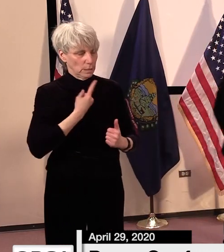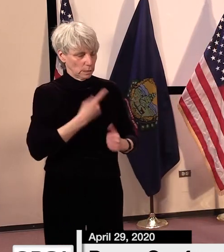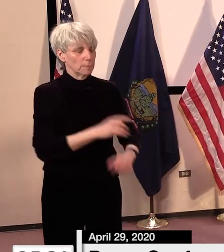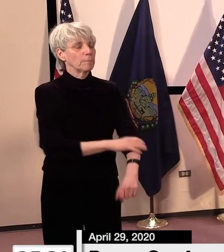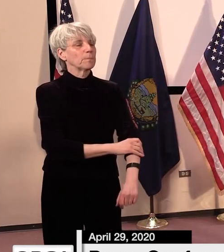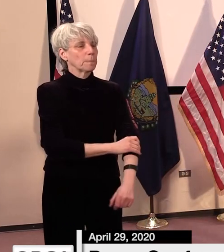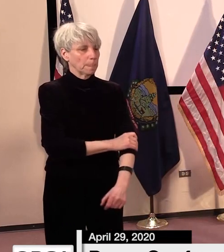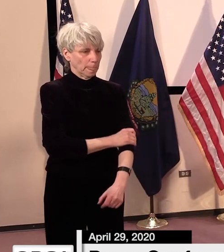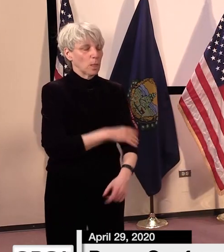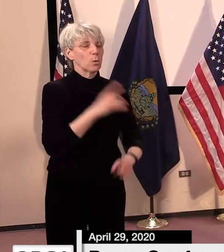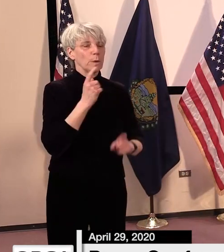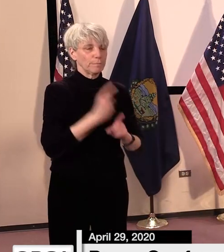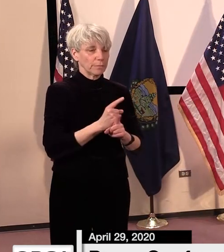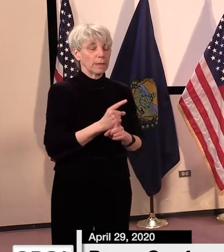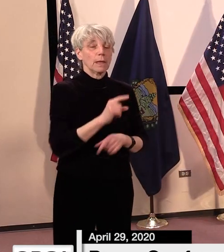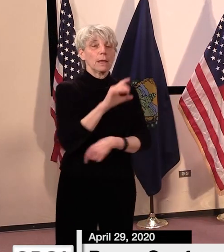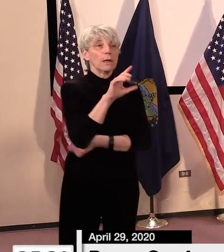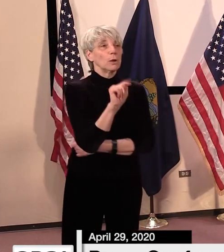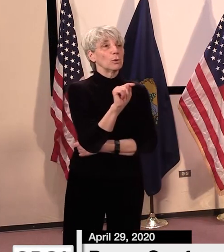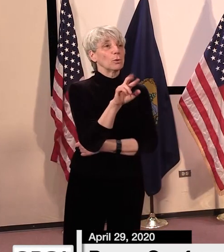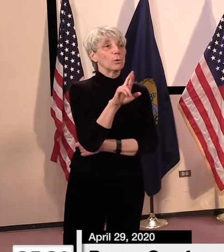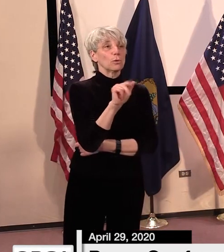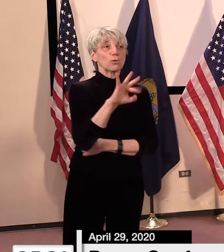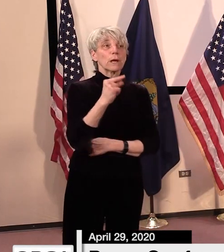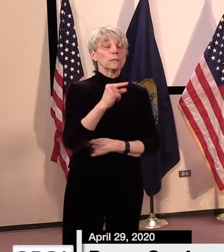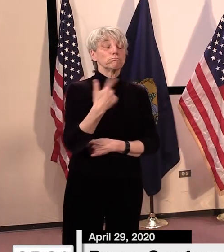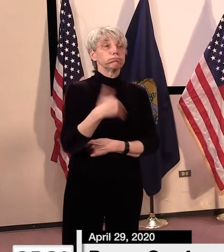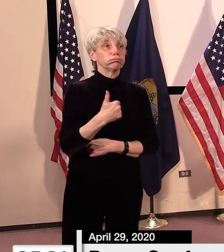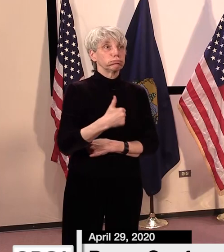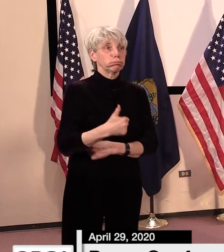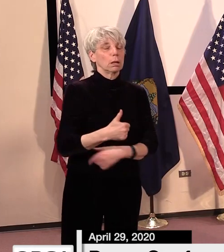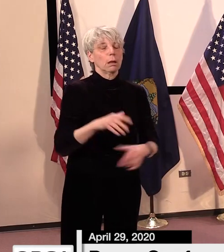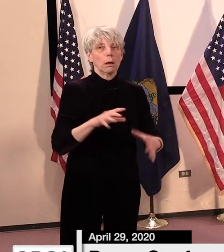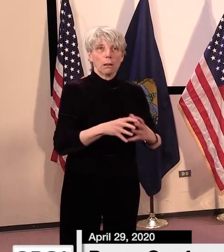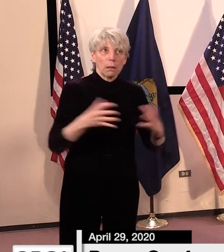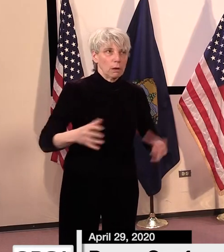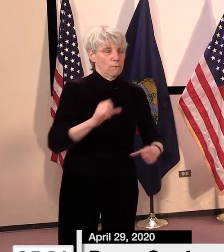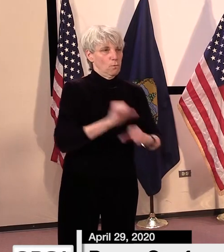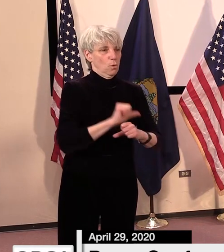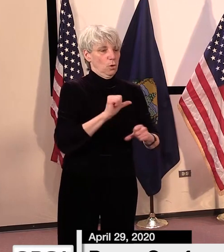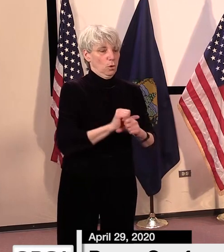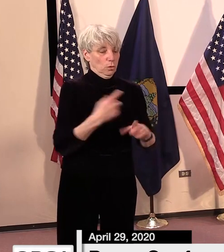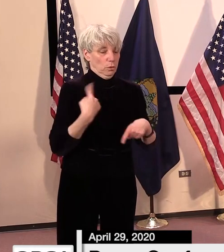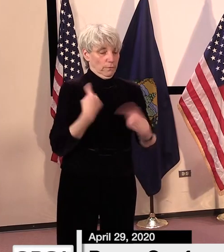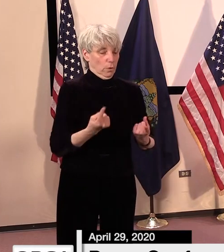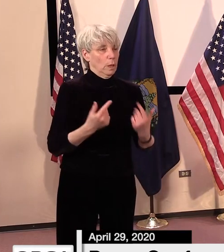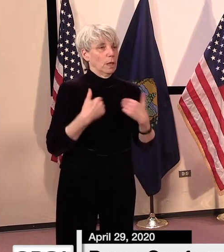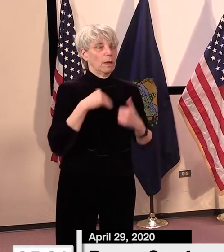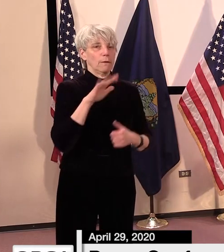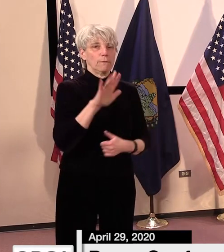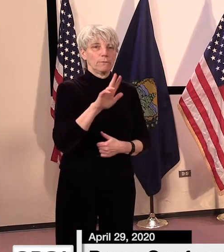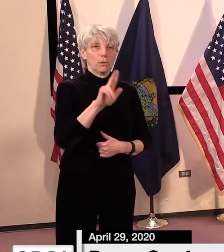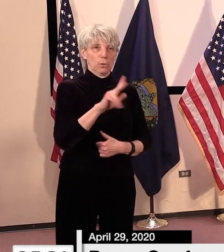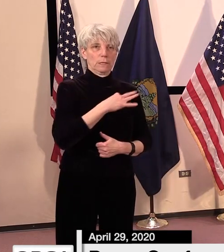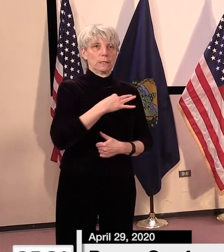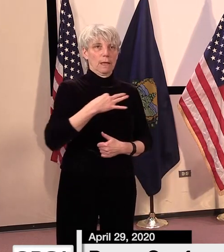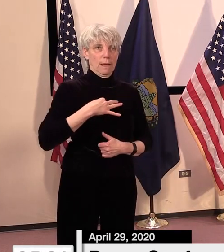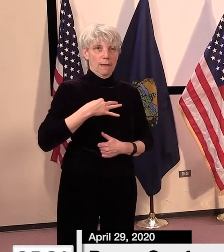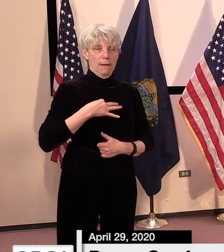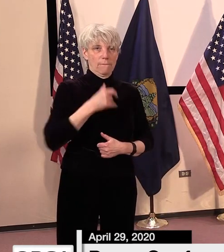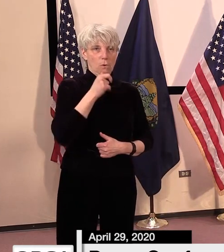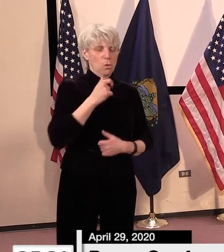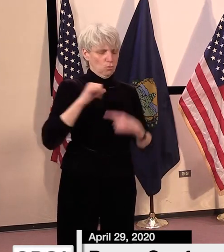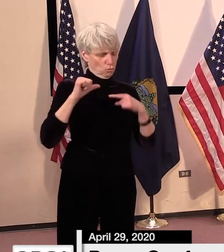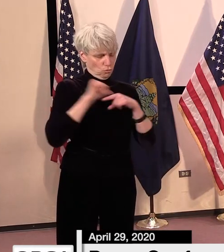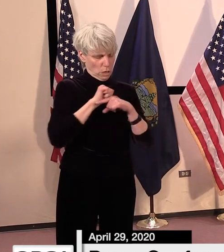that contact tracing does take a ton of work. We currently have 53 staff on our team who have been